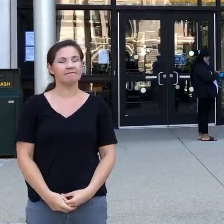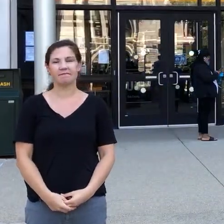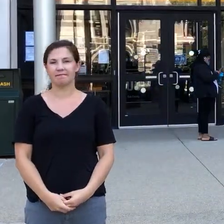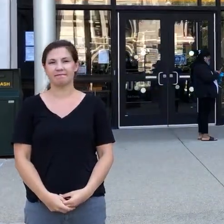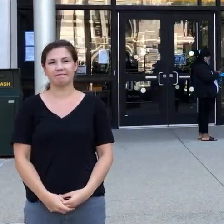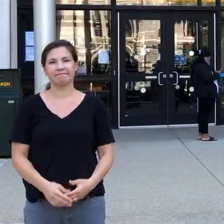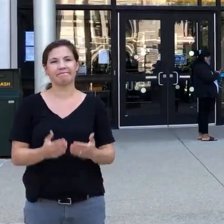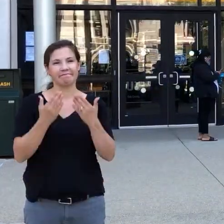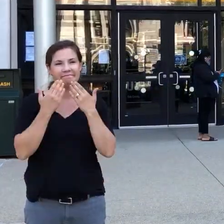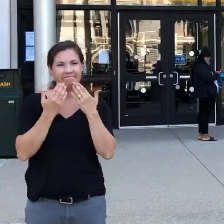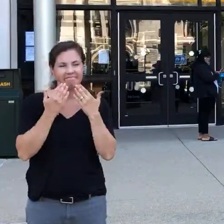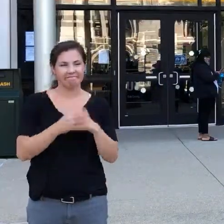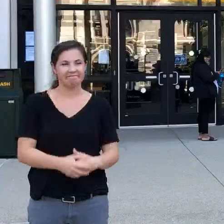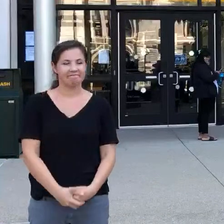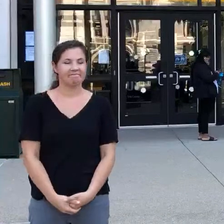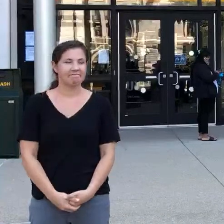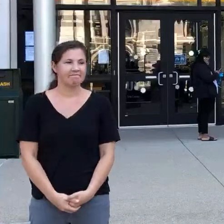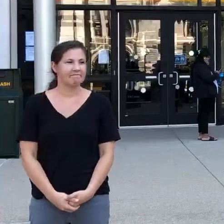Thank you, Mr. Commissioner.